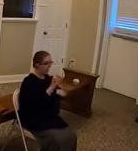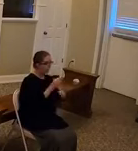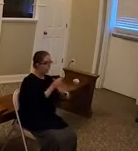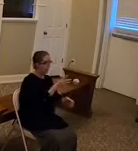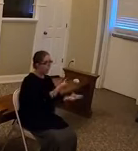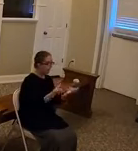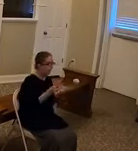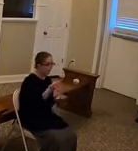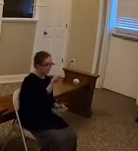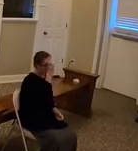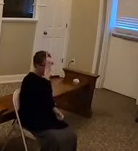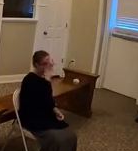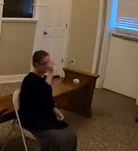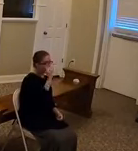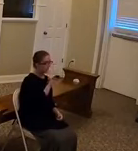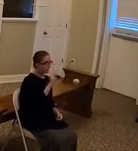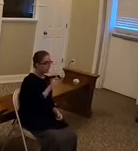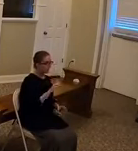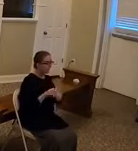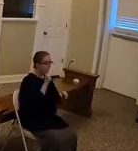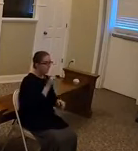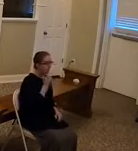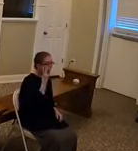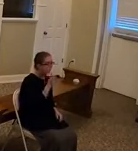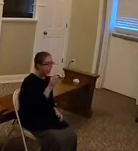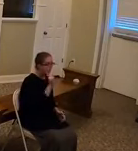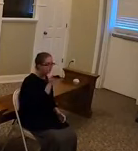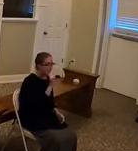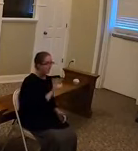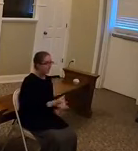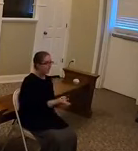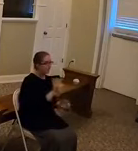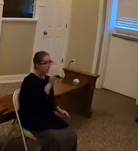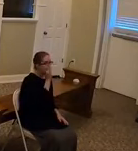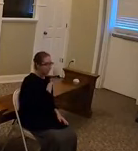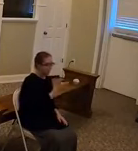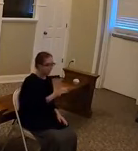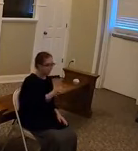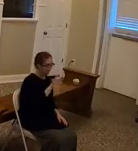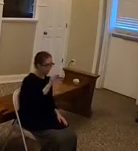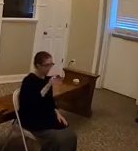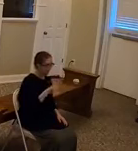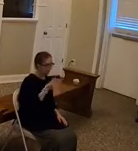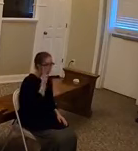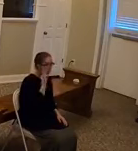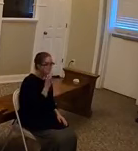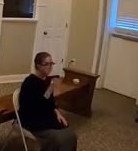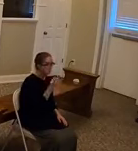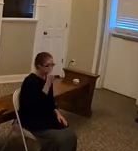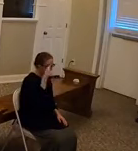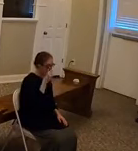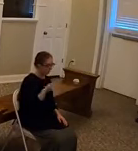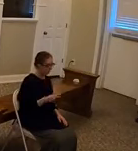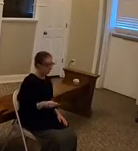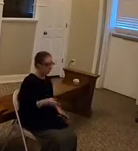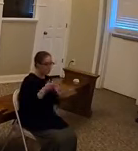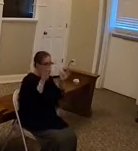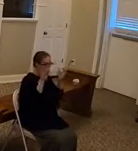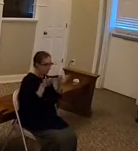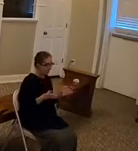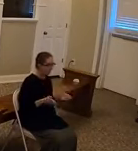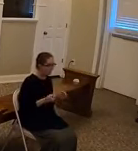you to understand, David did not look at the fact that he was lame. All he was looking for was